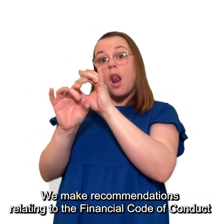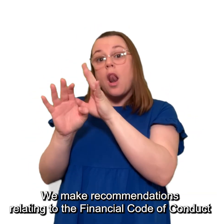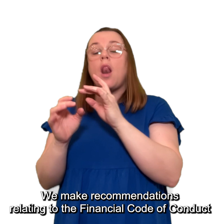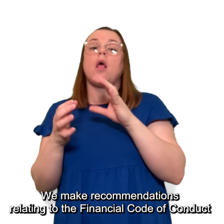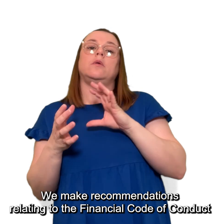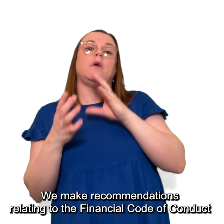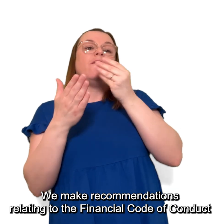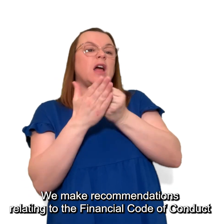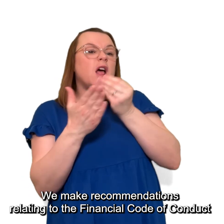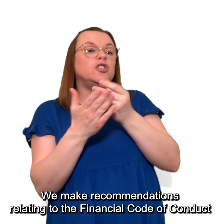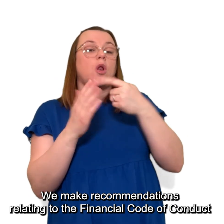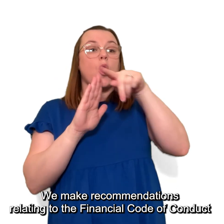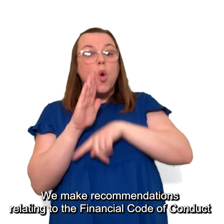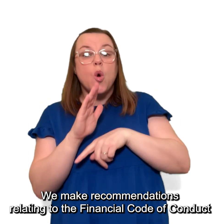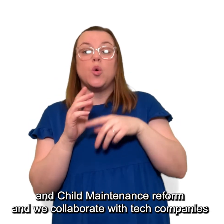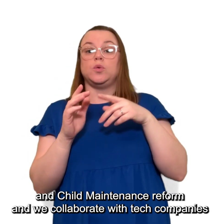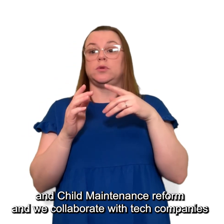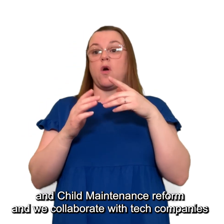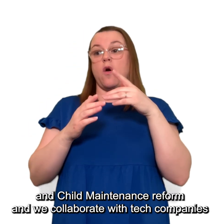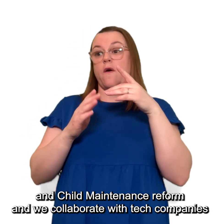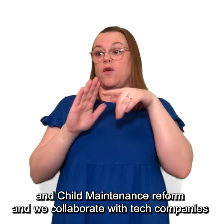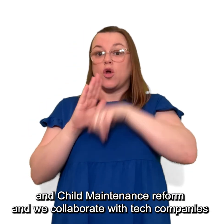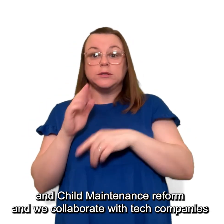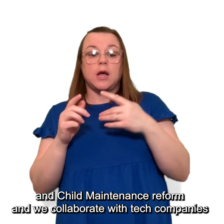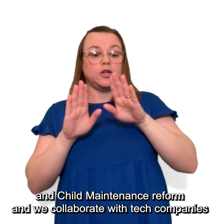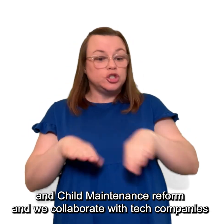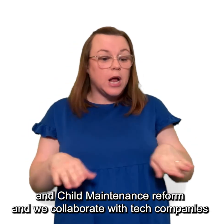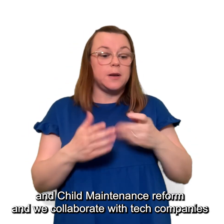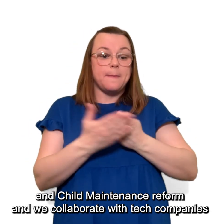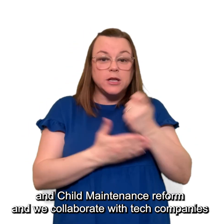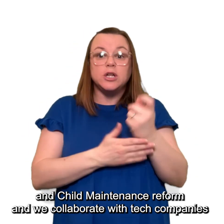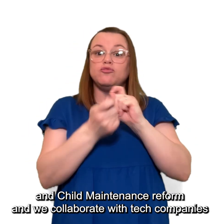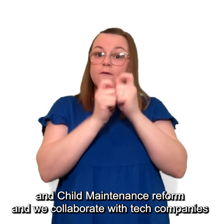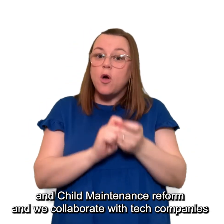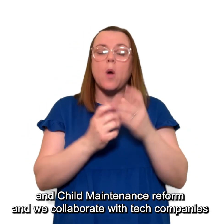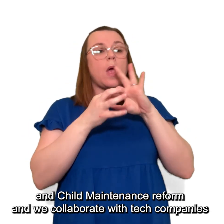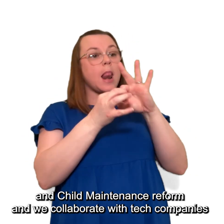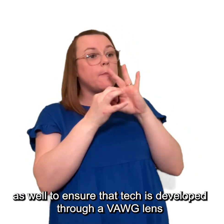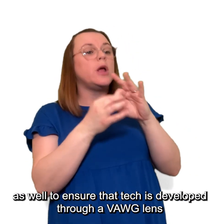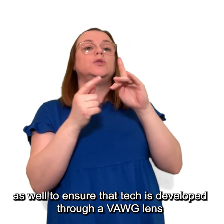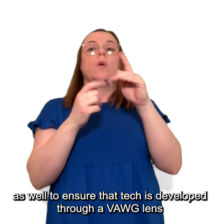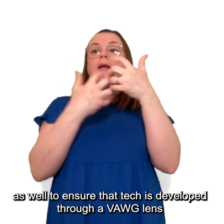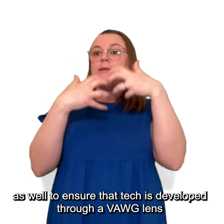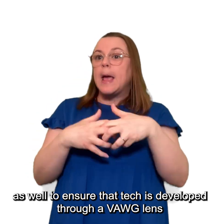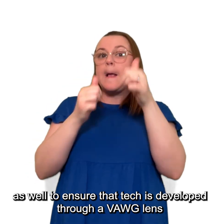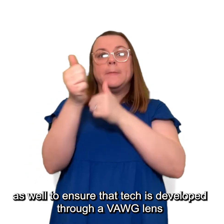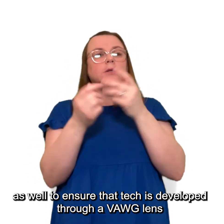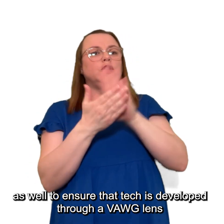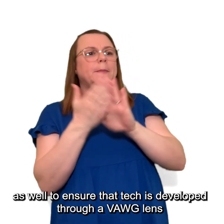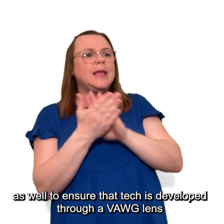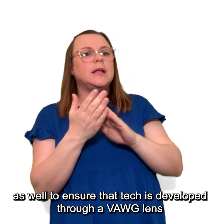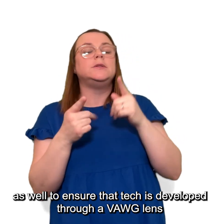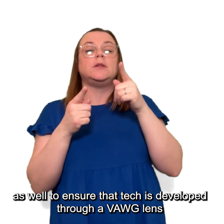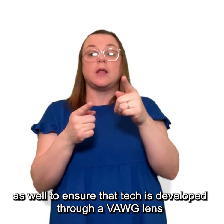recommendations relating to the Financial Code of Conduct and child maintenance reform. And we collaborate with tech companies as well to ensure that tech